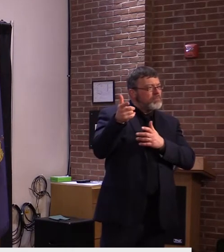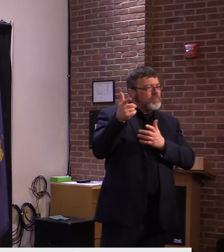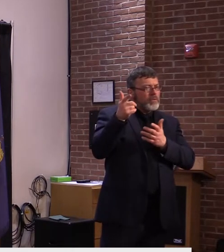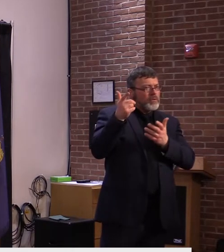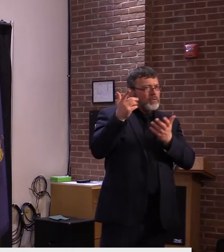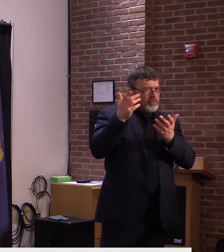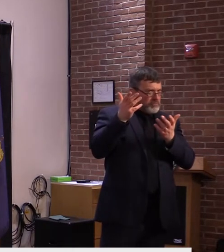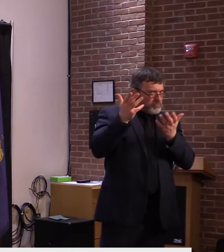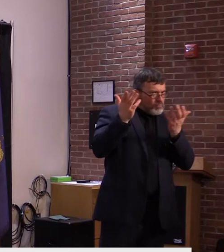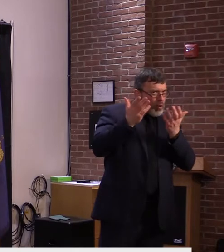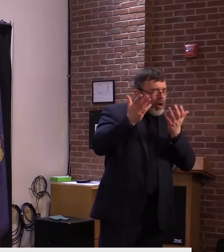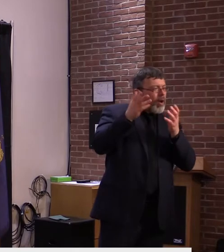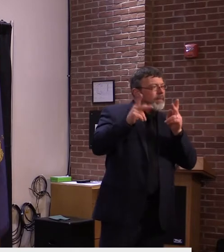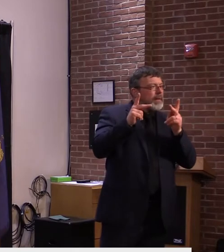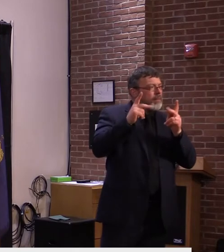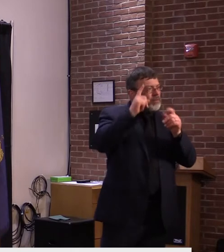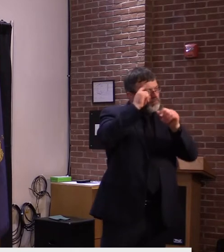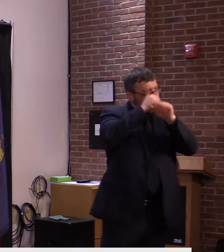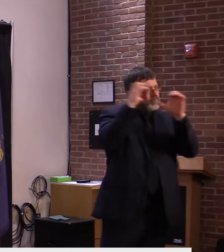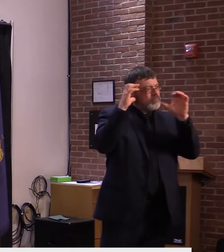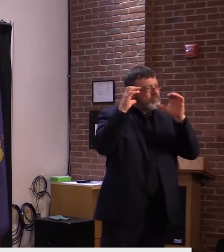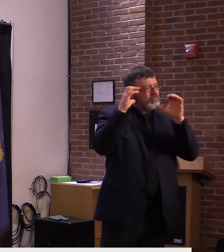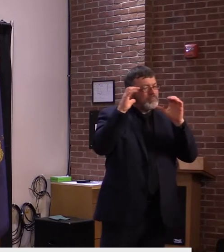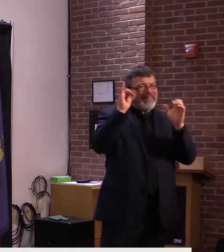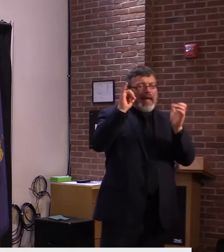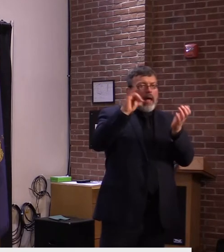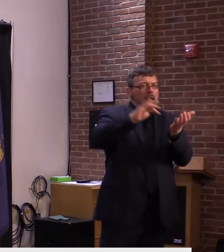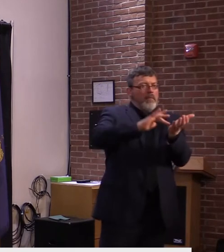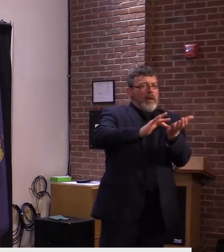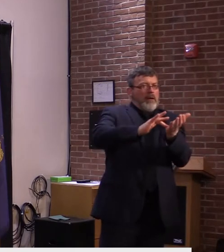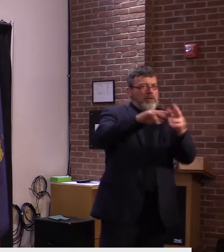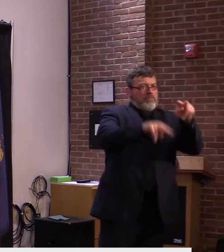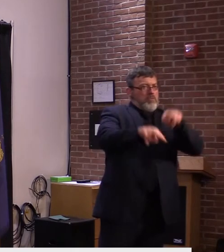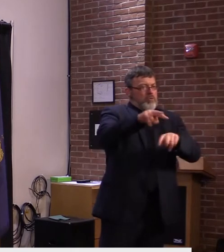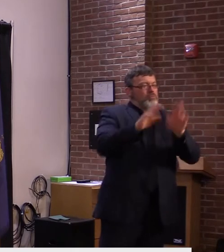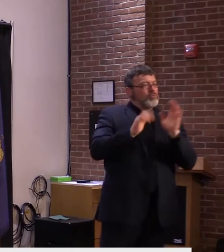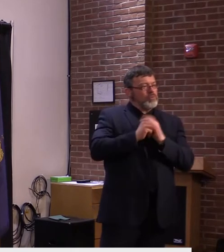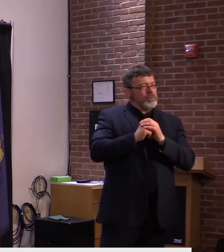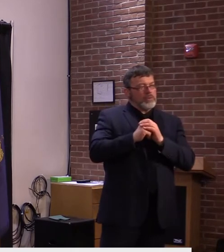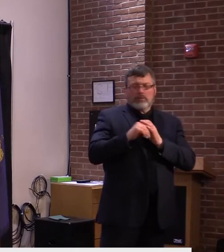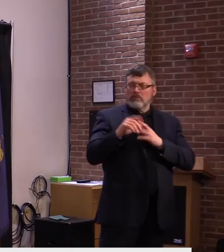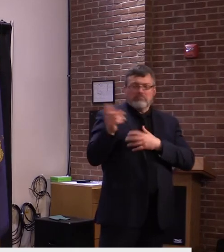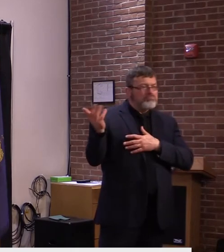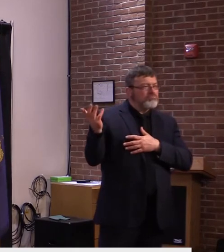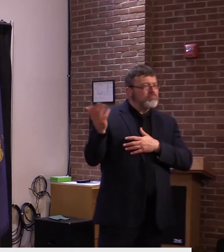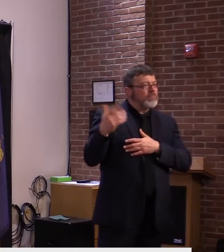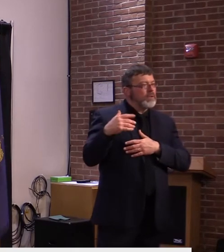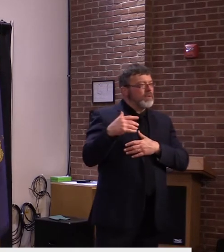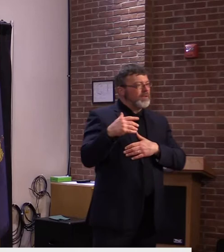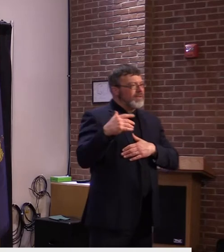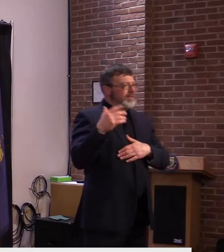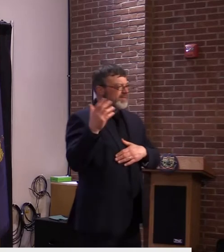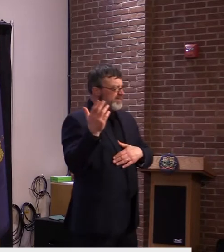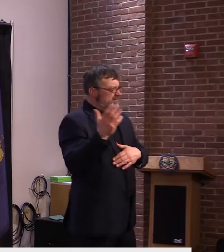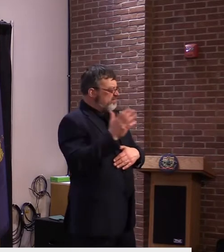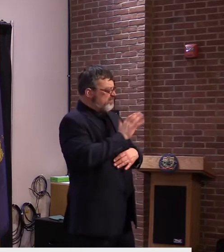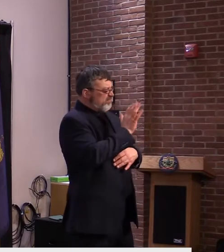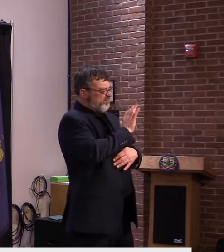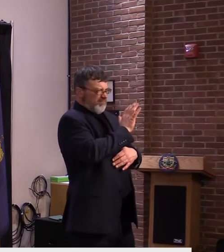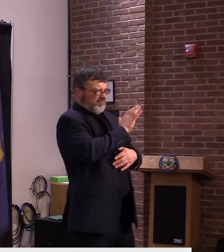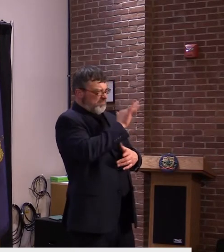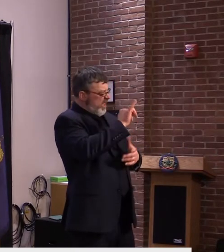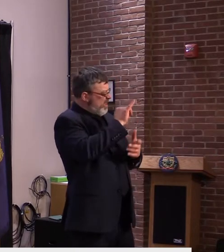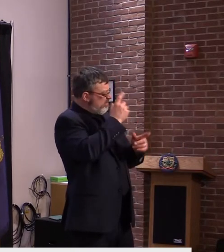What do you make of the latest medical monitoring? Well, first of all, Calvin, it's not off topic. It is a topic for our weekly